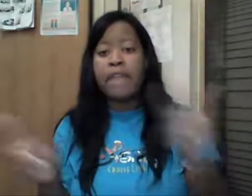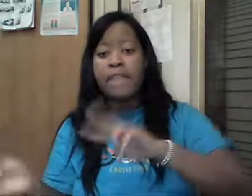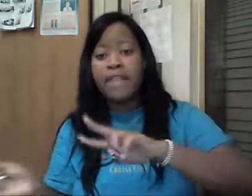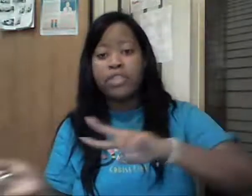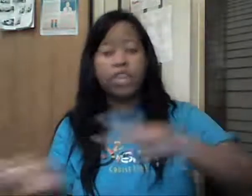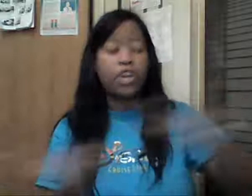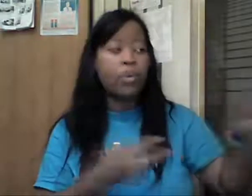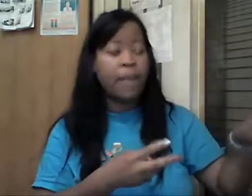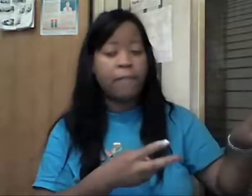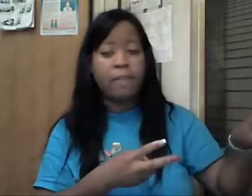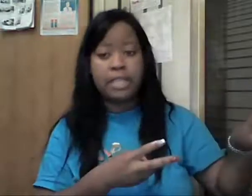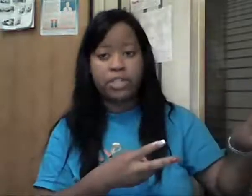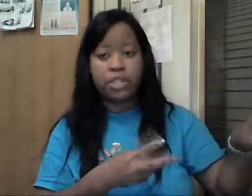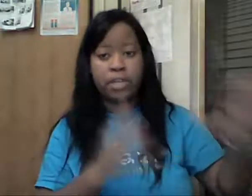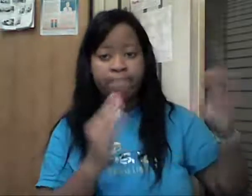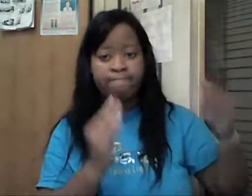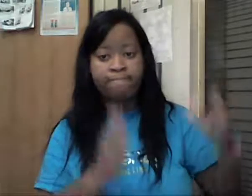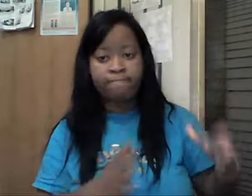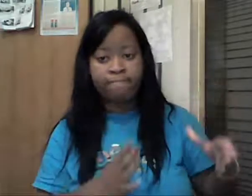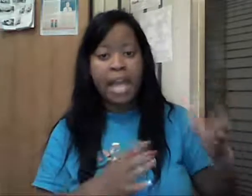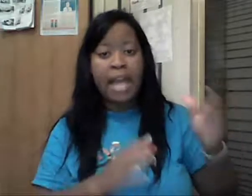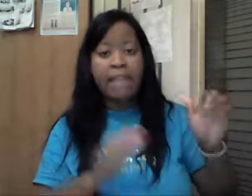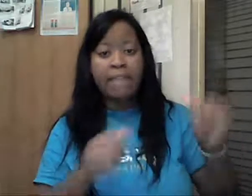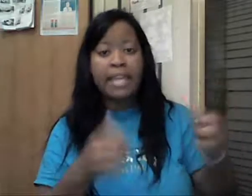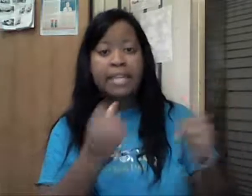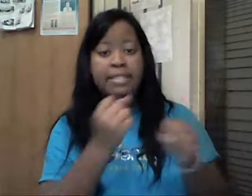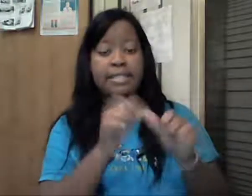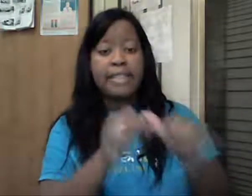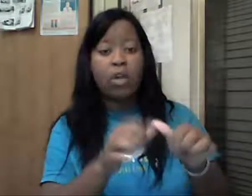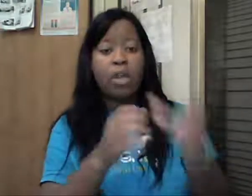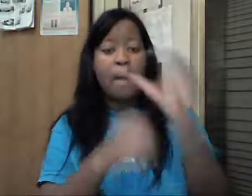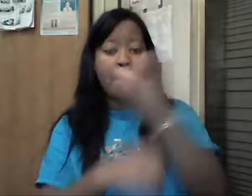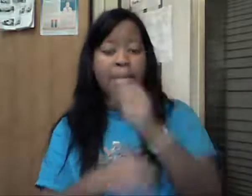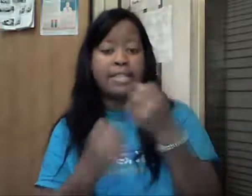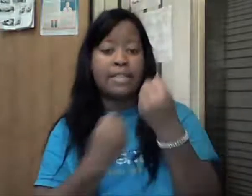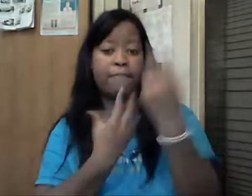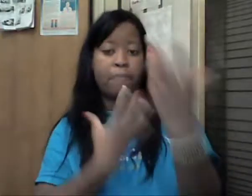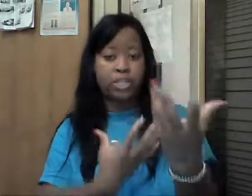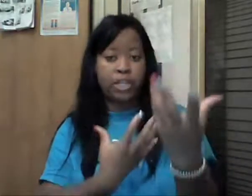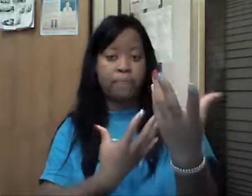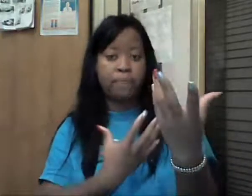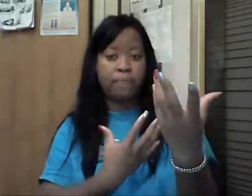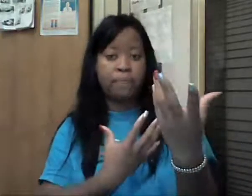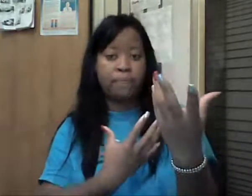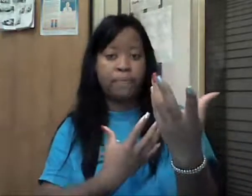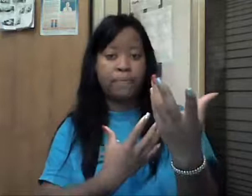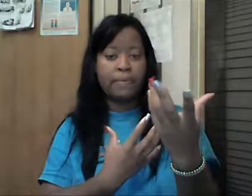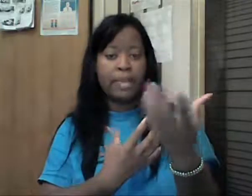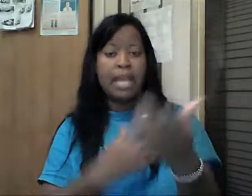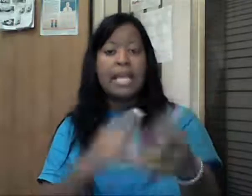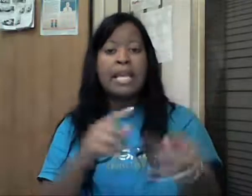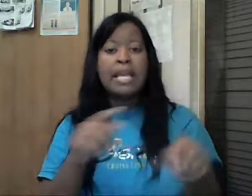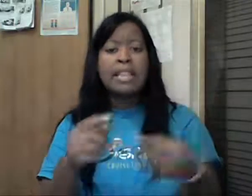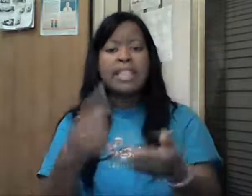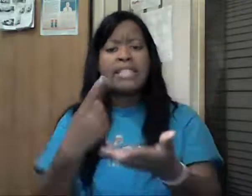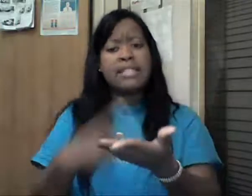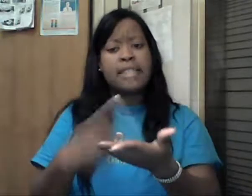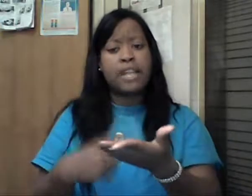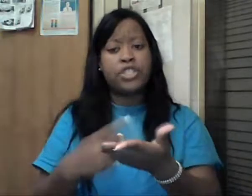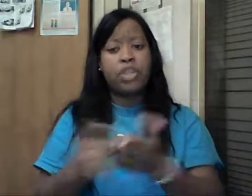if they turn away from the teacher, they can still miss the information. This discussion